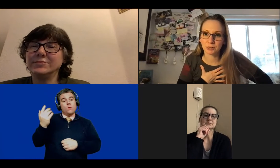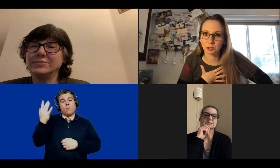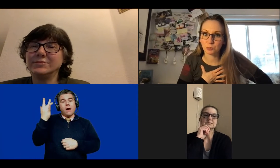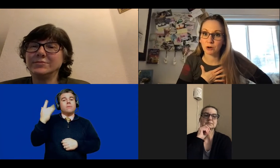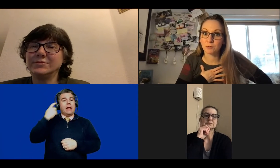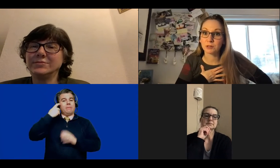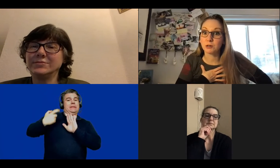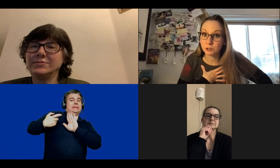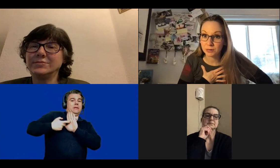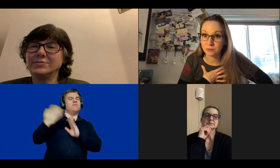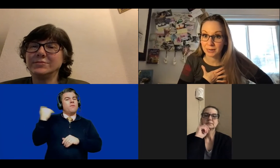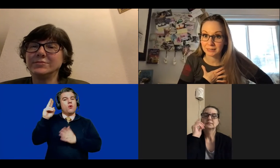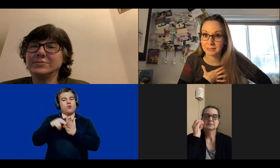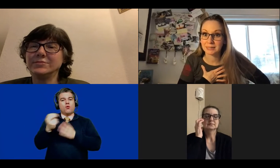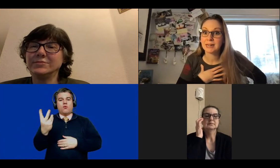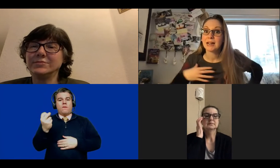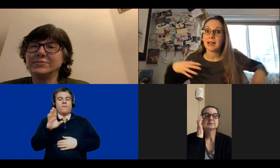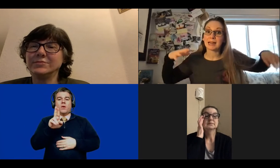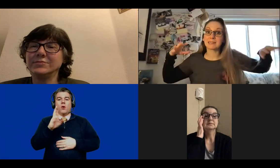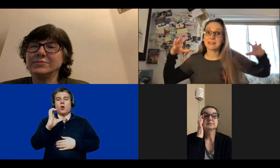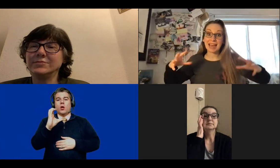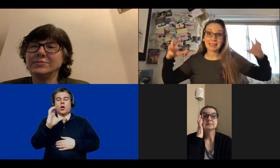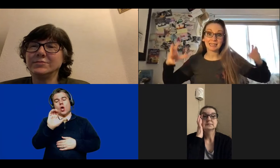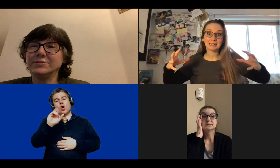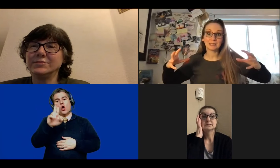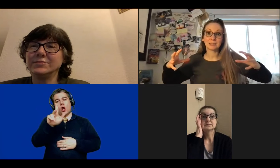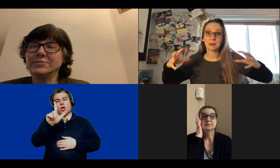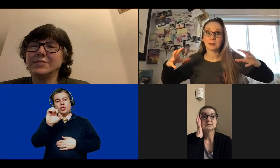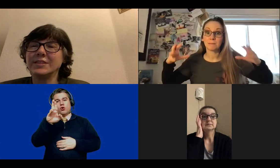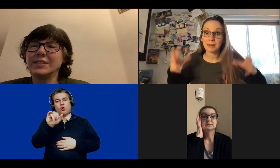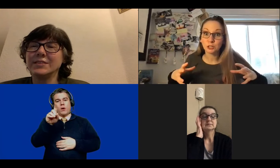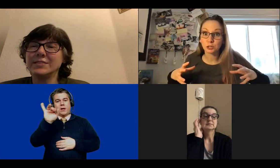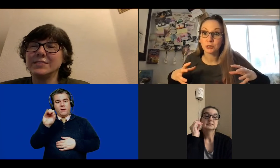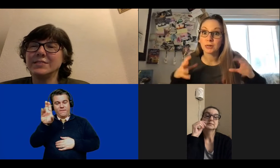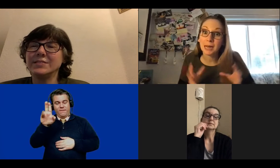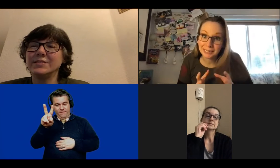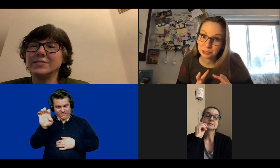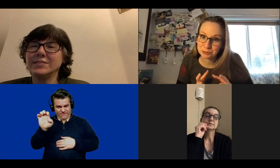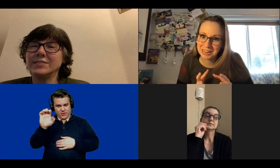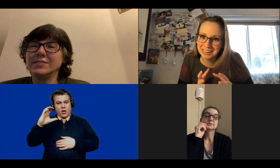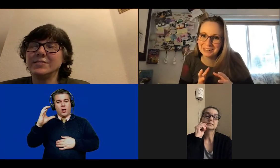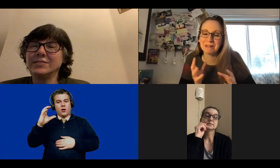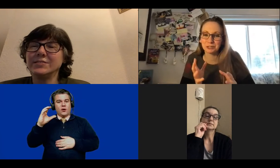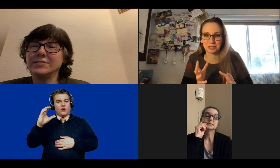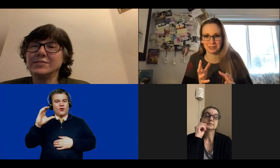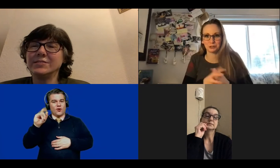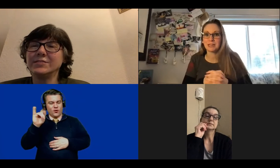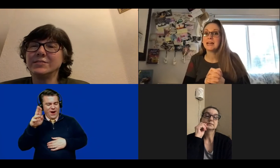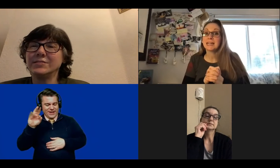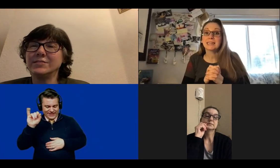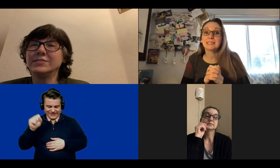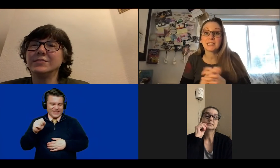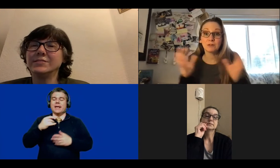diagnosed in 2012 with ulcerative colitis. And that is major gut issues, major gut